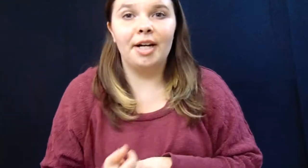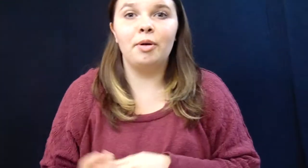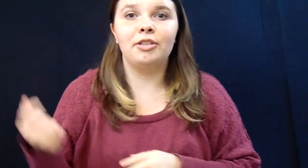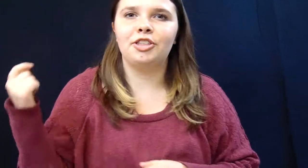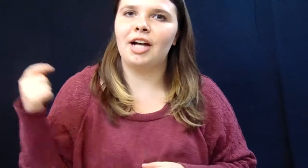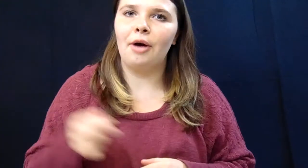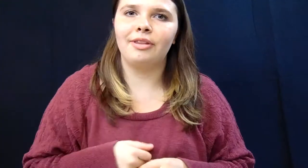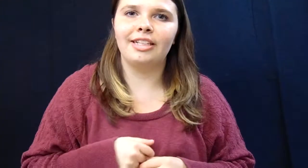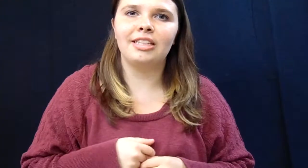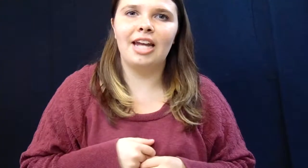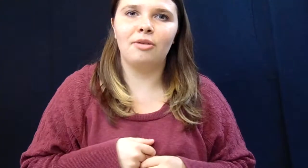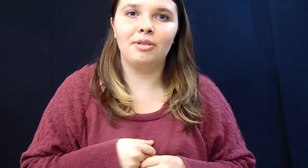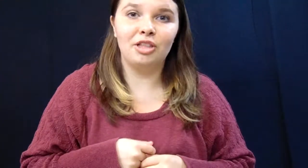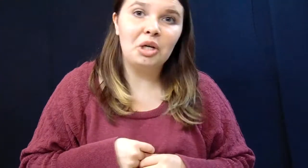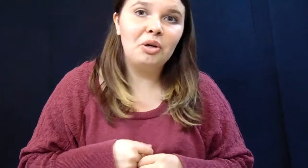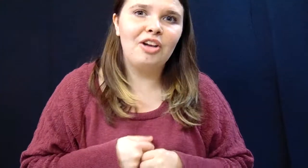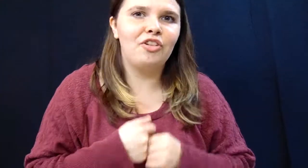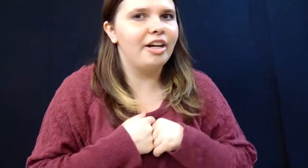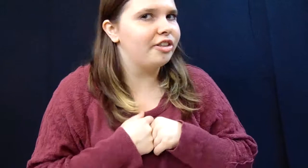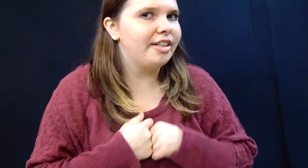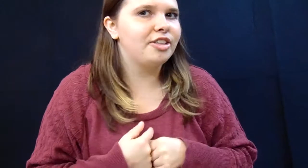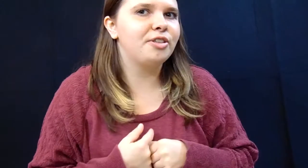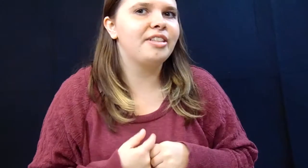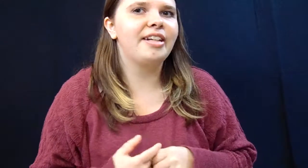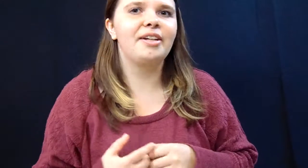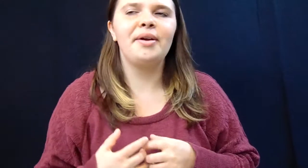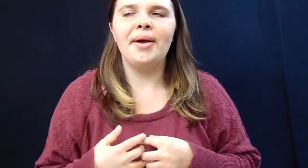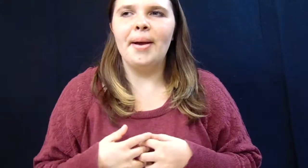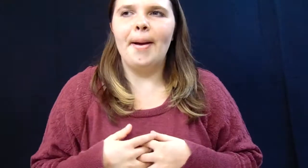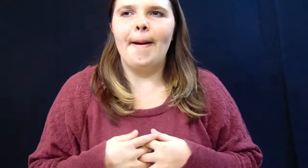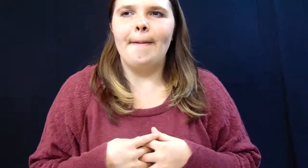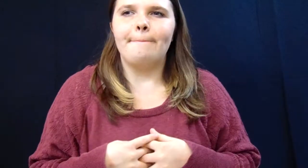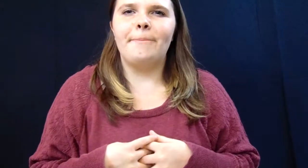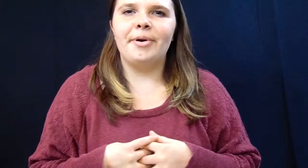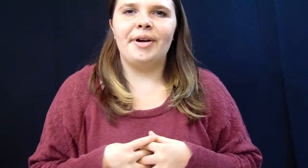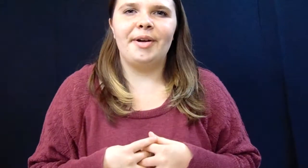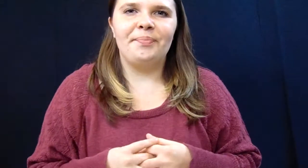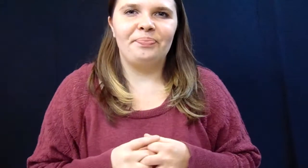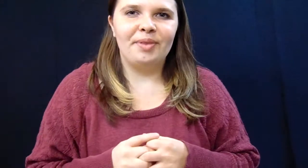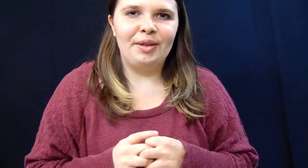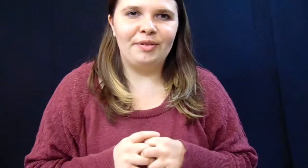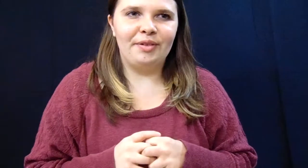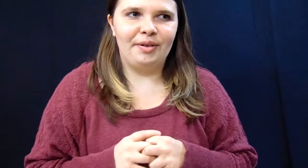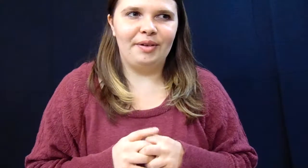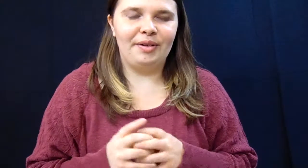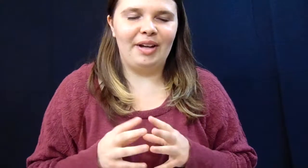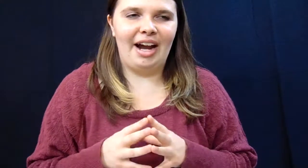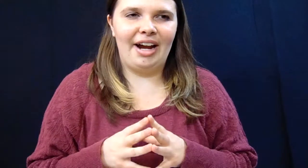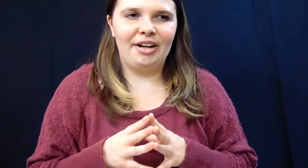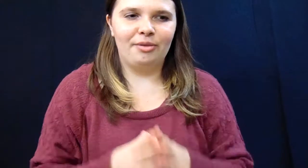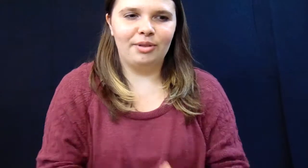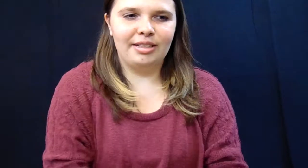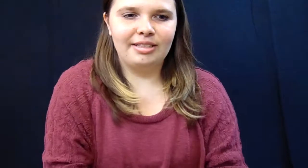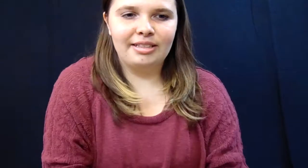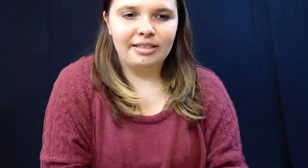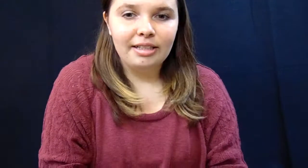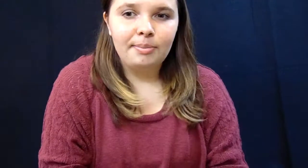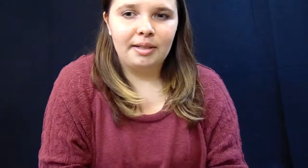grandma which I would link down below if you guys are interested but the I was sleeping